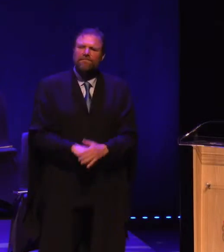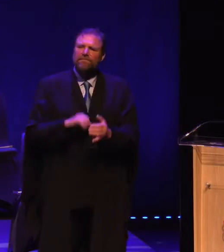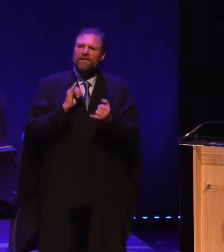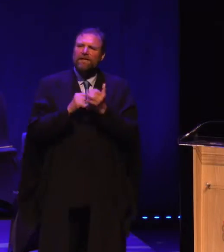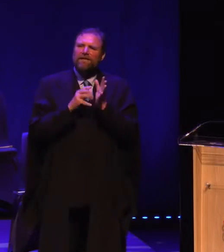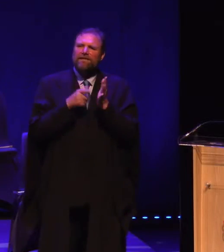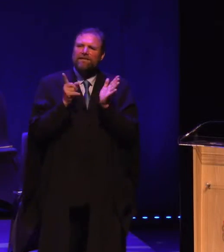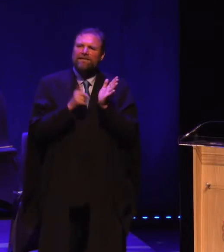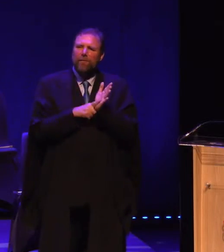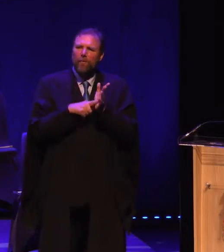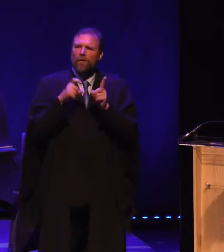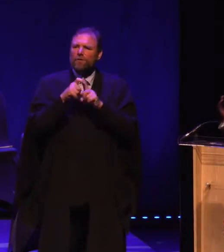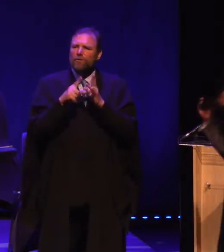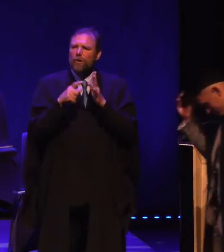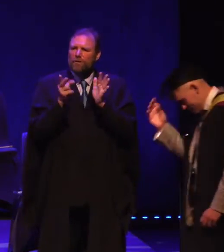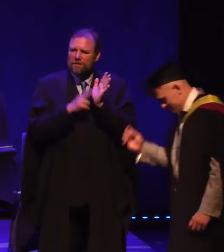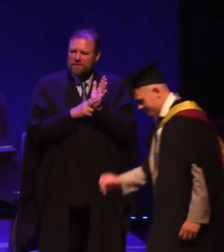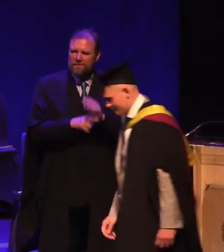Samuel Jardine.